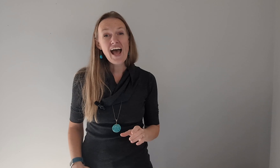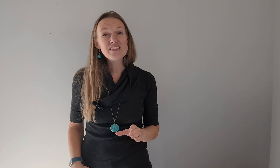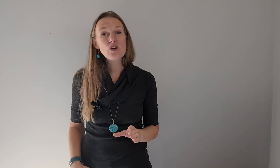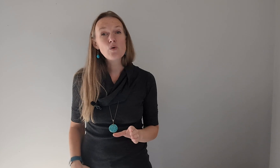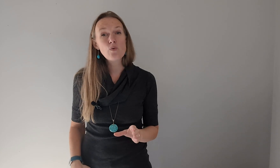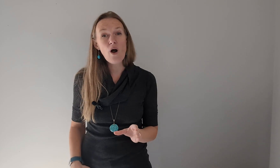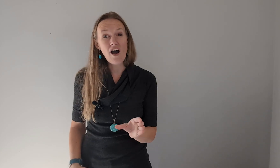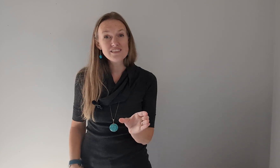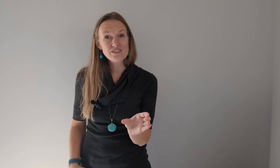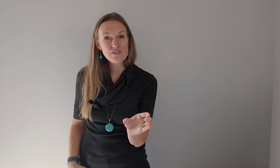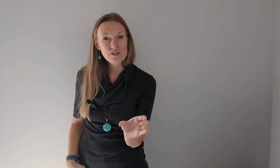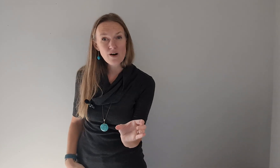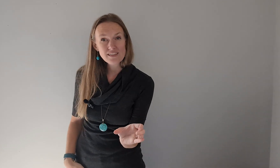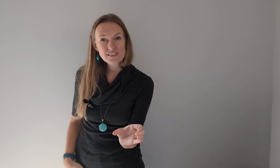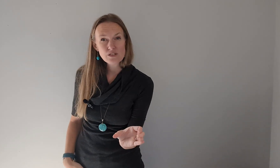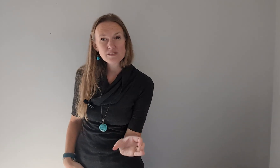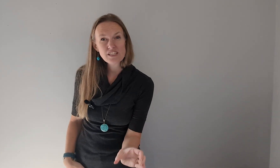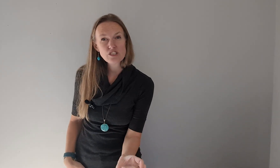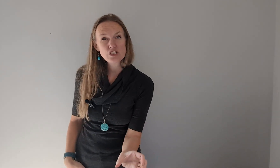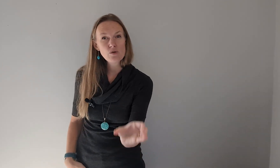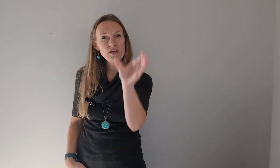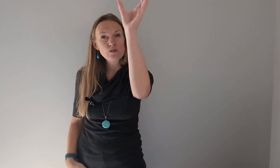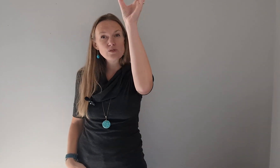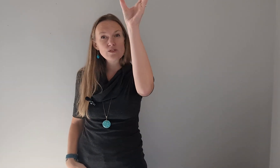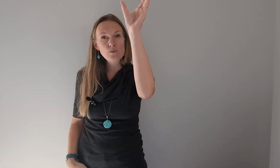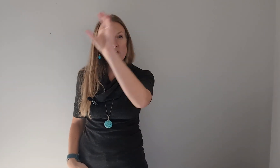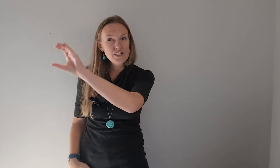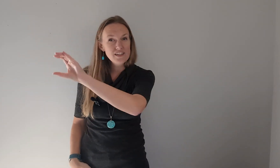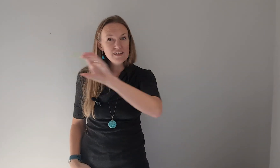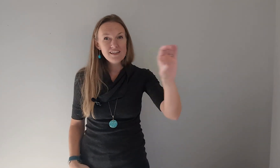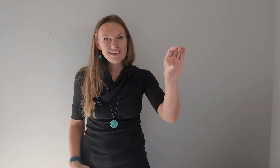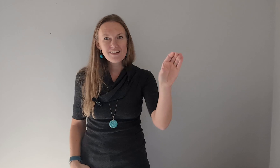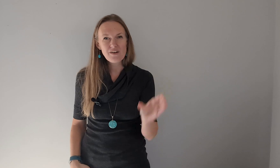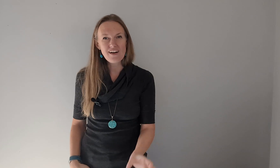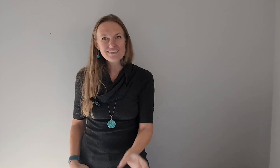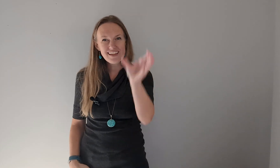at the cross. So for cross, it's almost like you're showing the wood and a cross, okay?